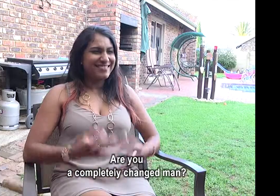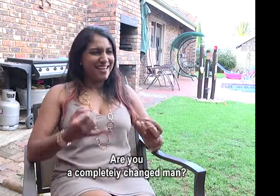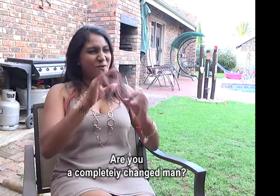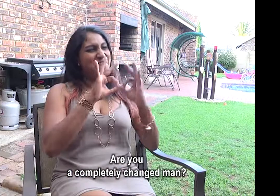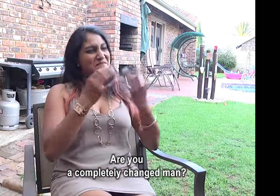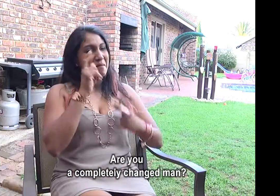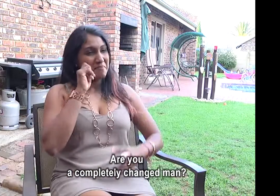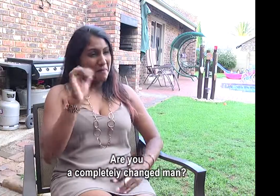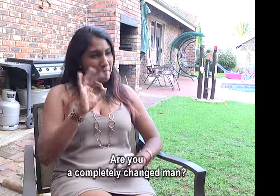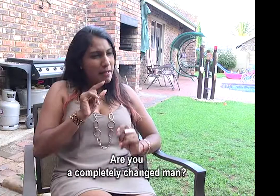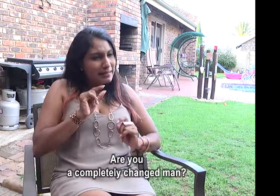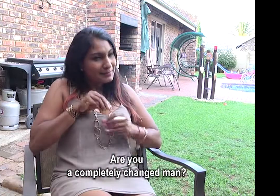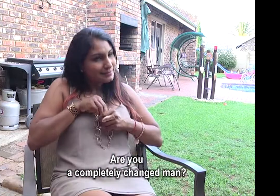Are you a completely changed man?